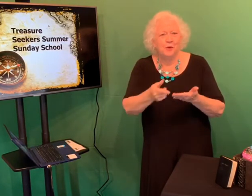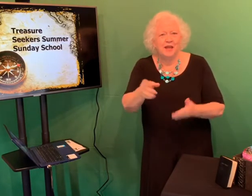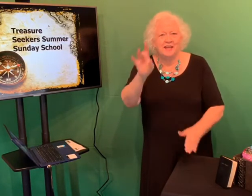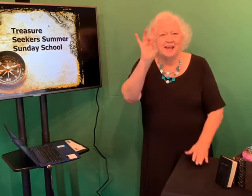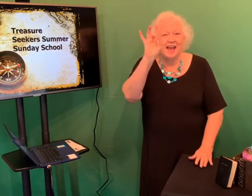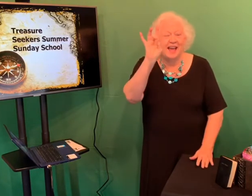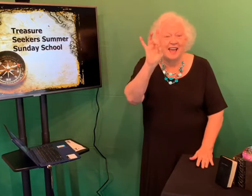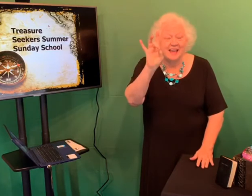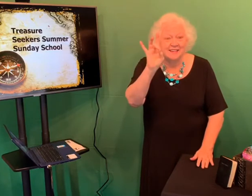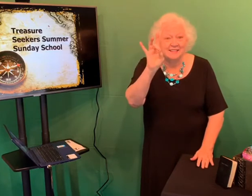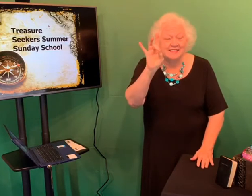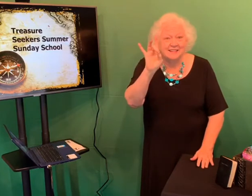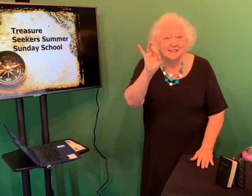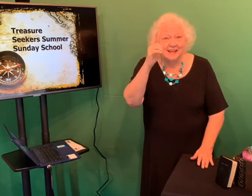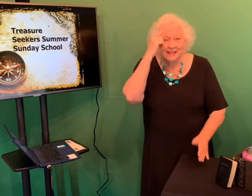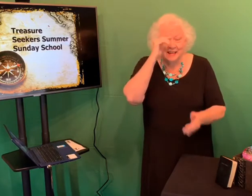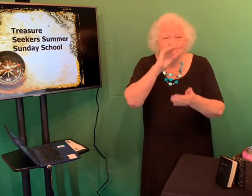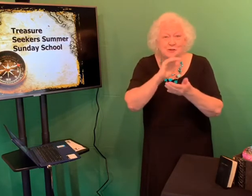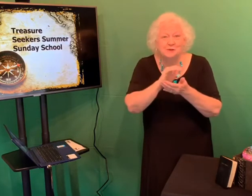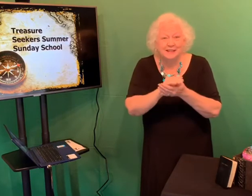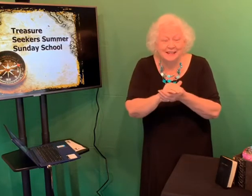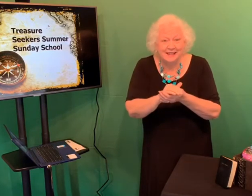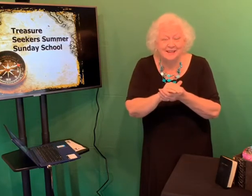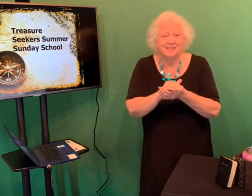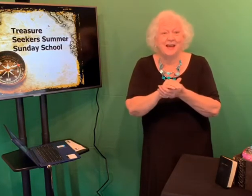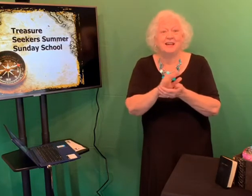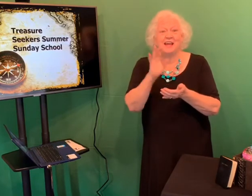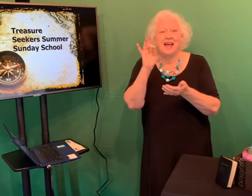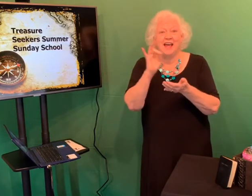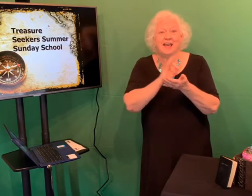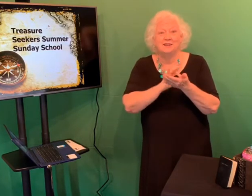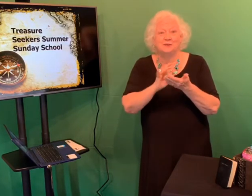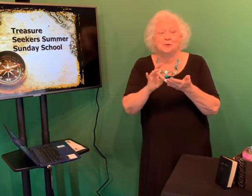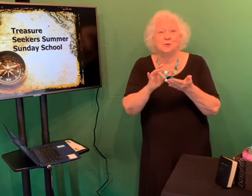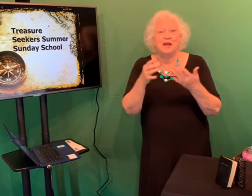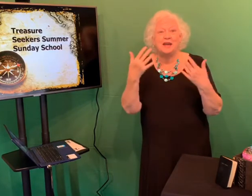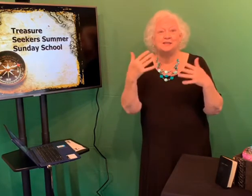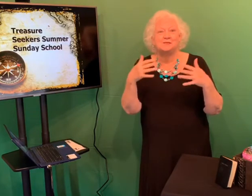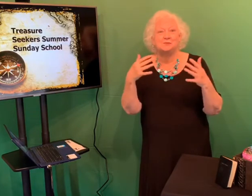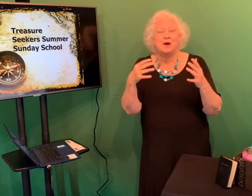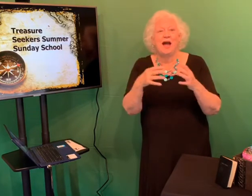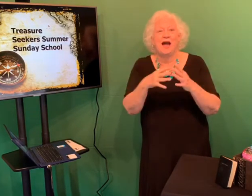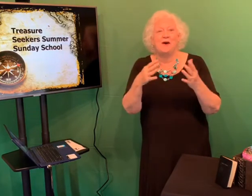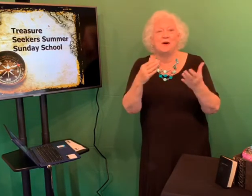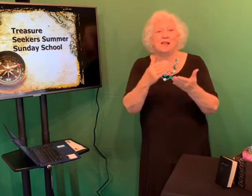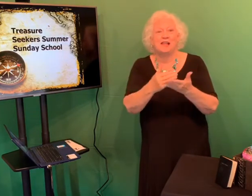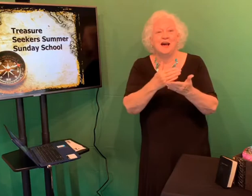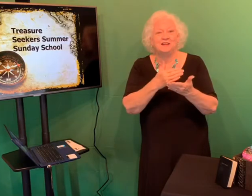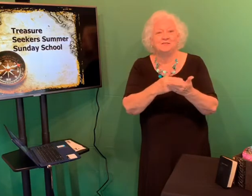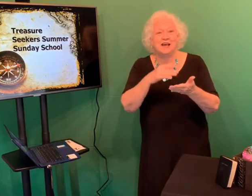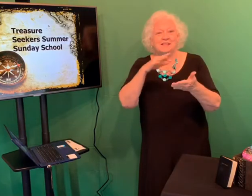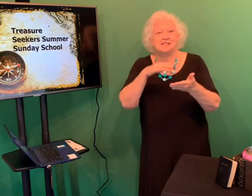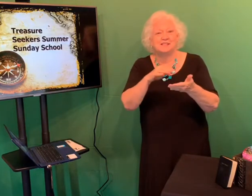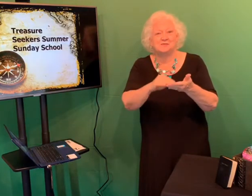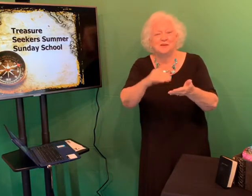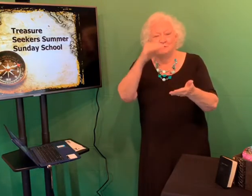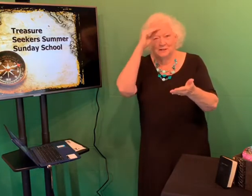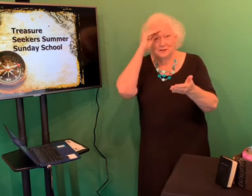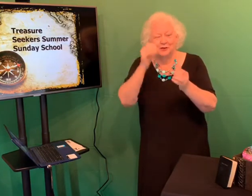Week 8. Can you believe that? 8 weeks. Wow, a lot of lessons we've been